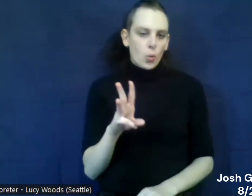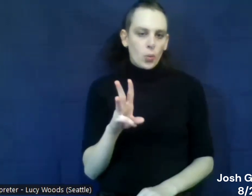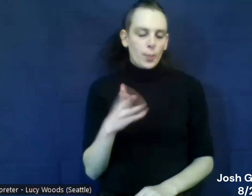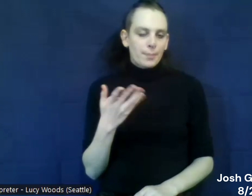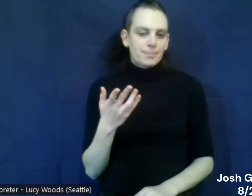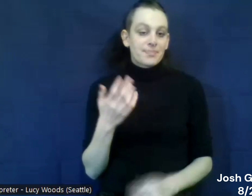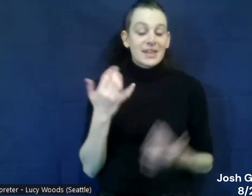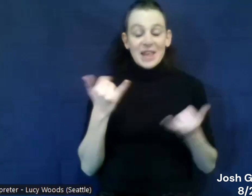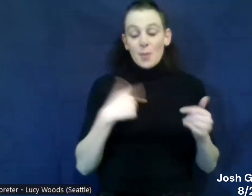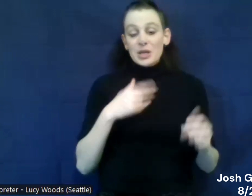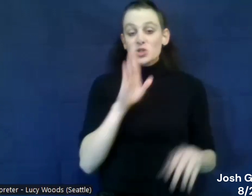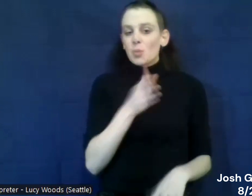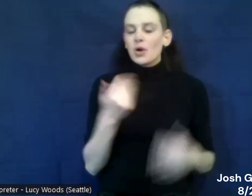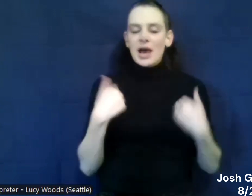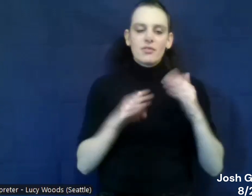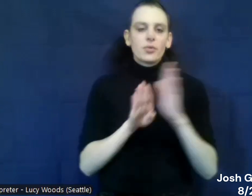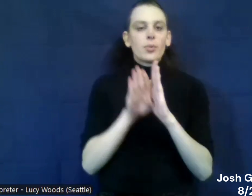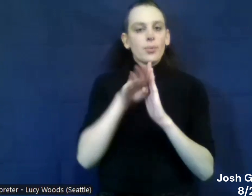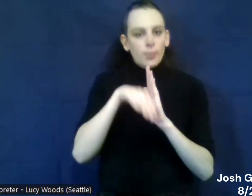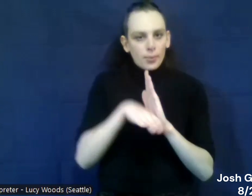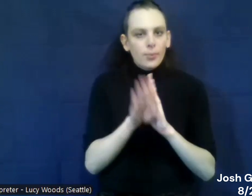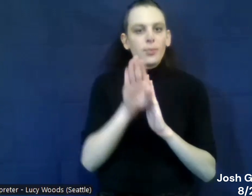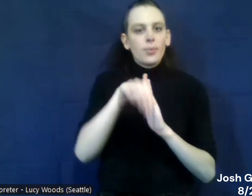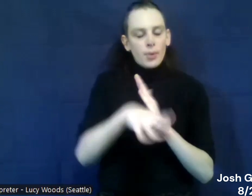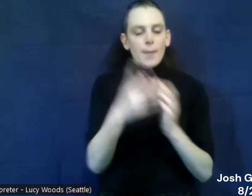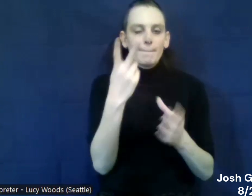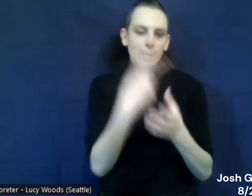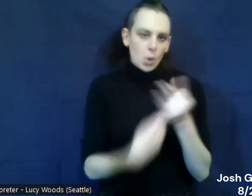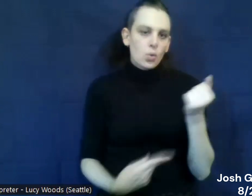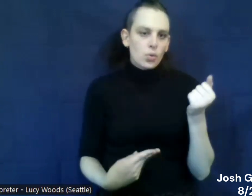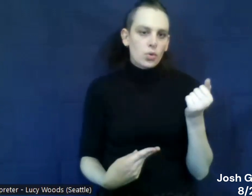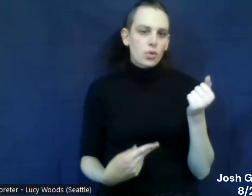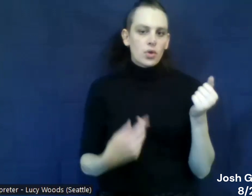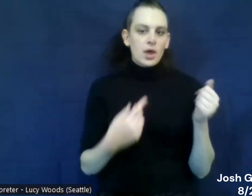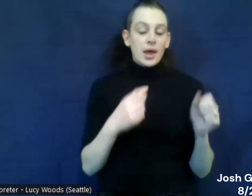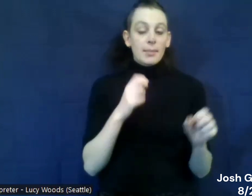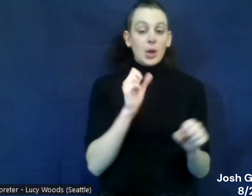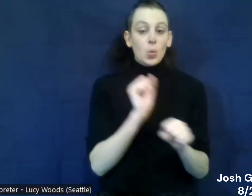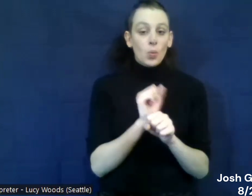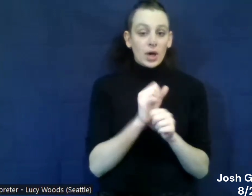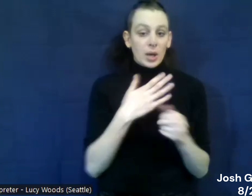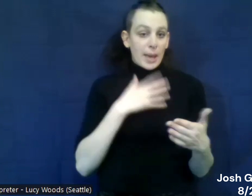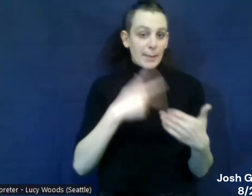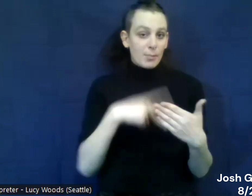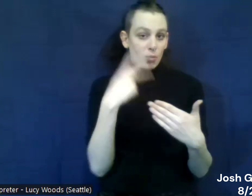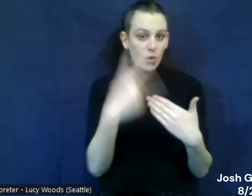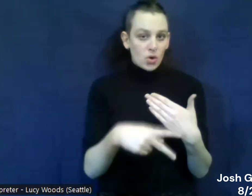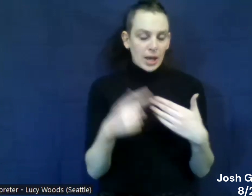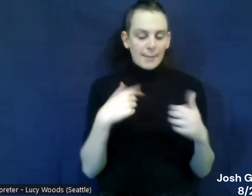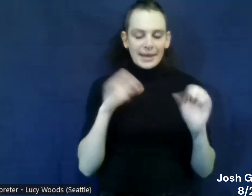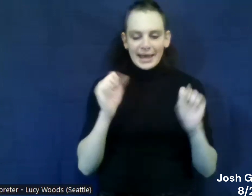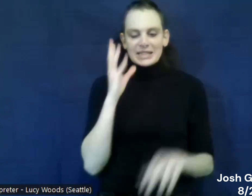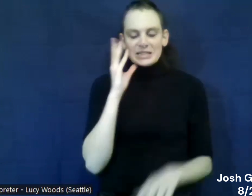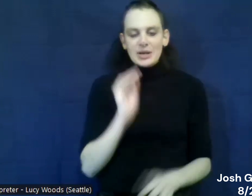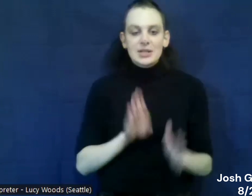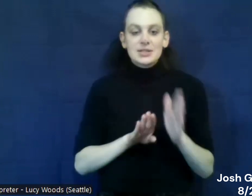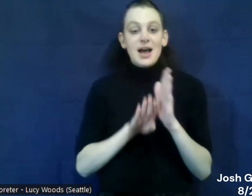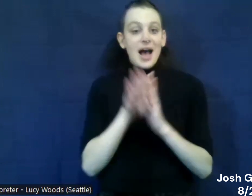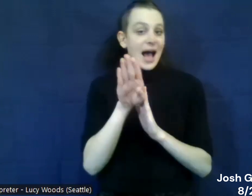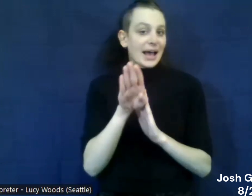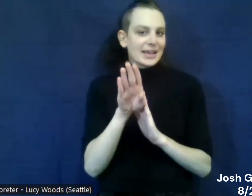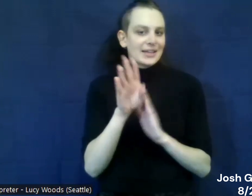one of the main gifts of working my program, is the ability to actually experience the highs, ironically.